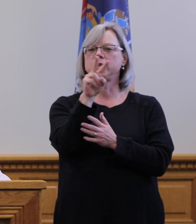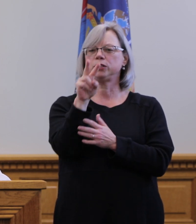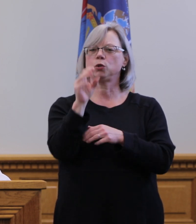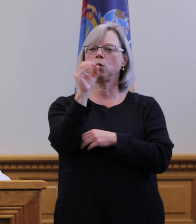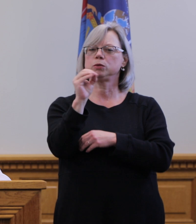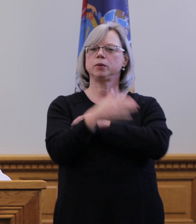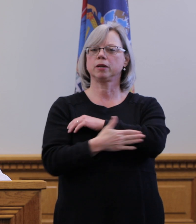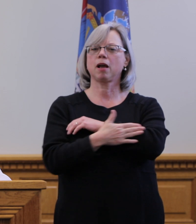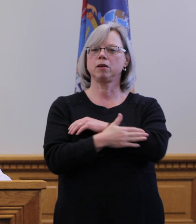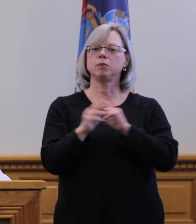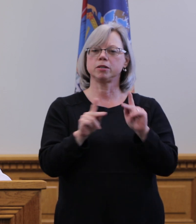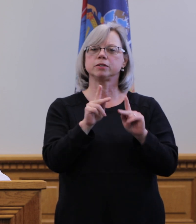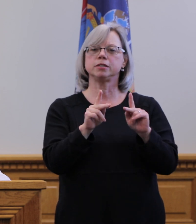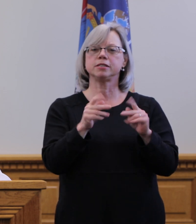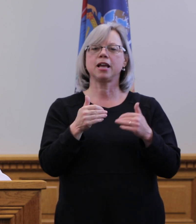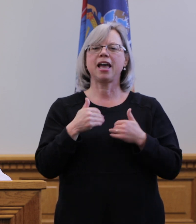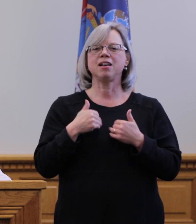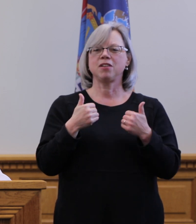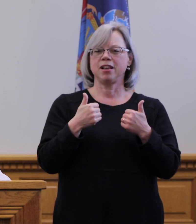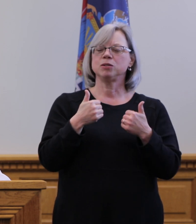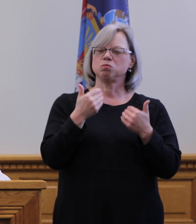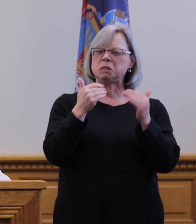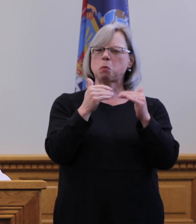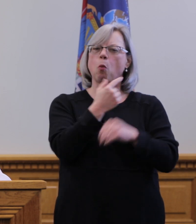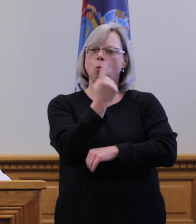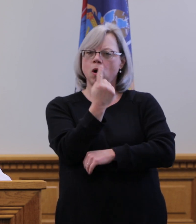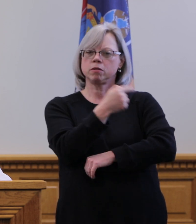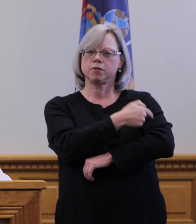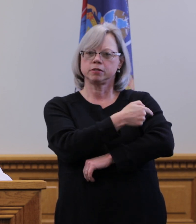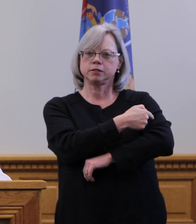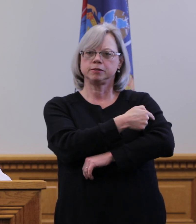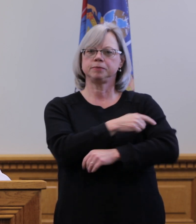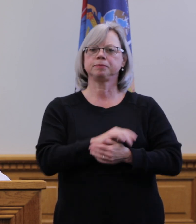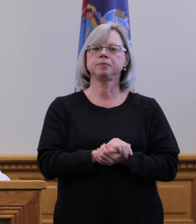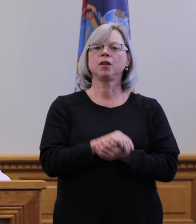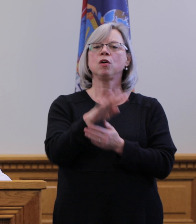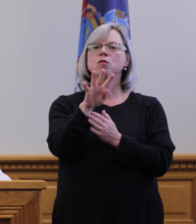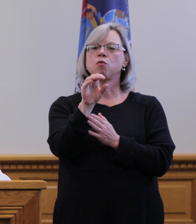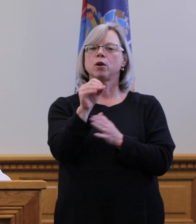49,622 Oswego County residents have received at least one dose of vaccine.